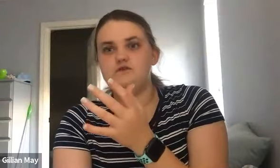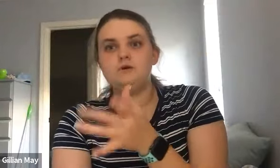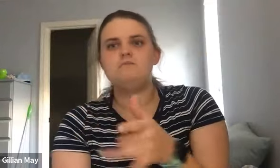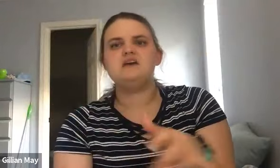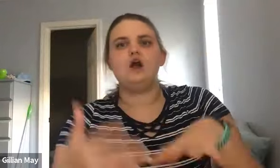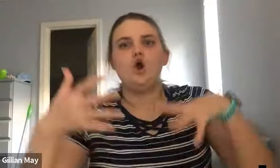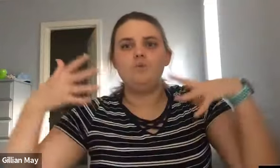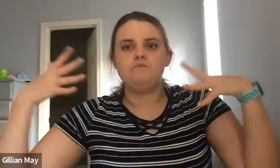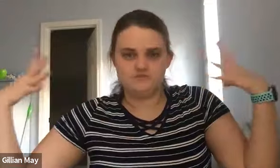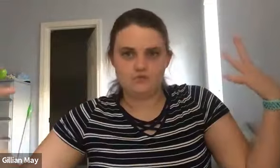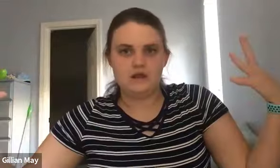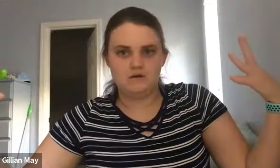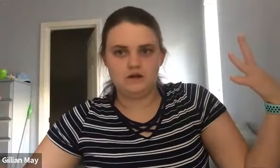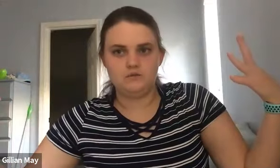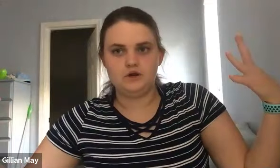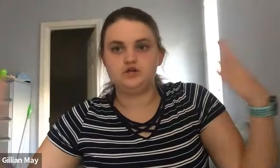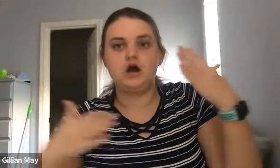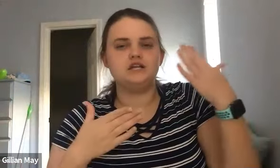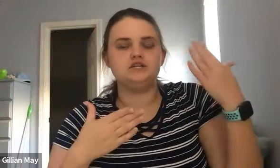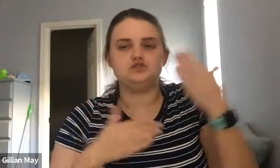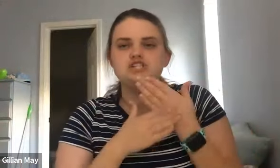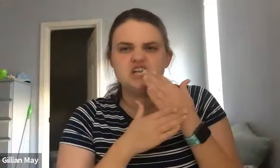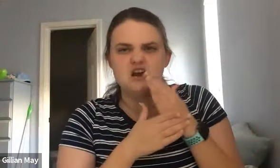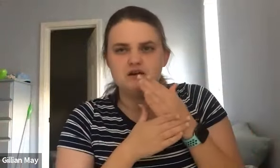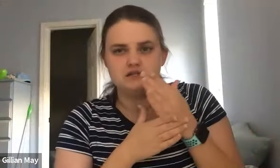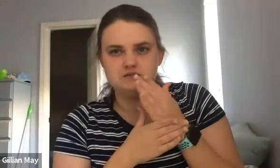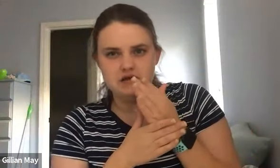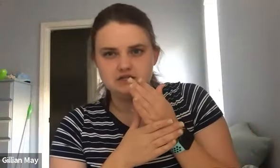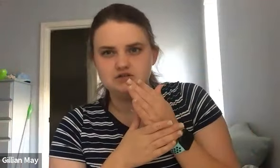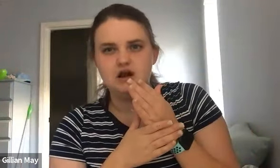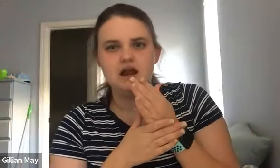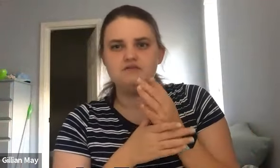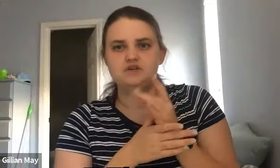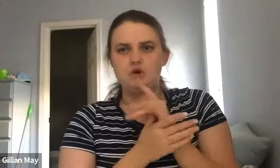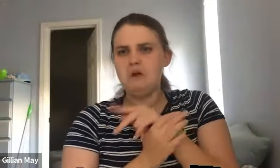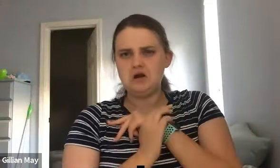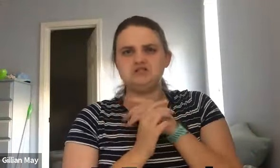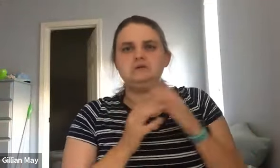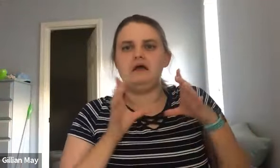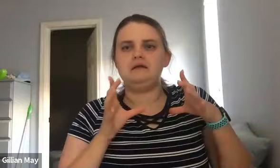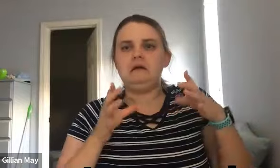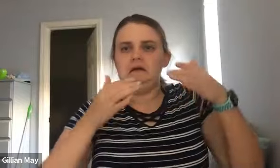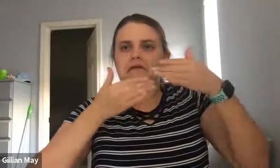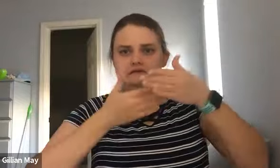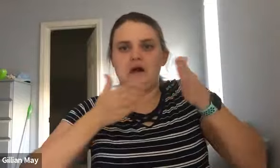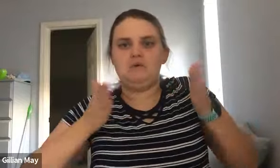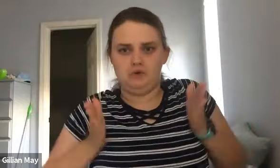you're in a big open area where you're sharing space, you're not having your own personal, like, this is my room